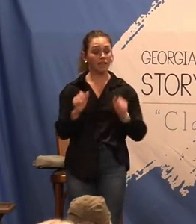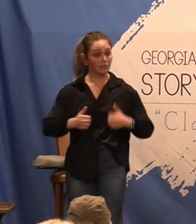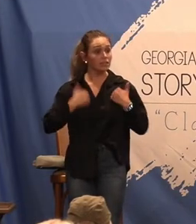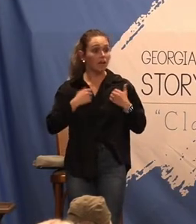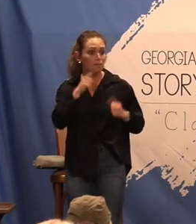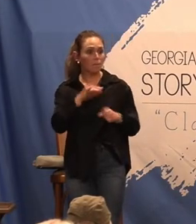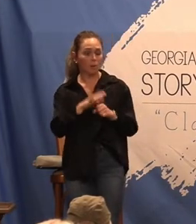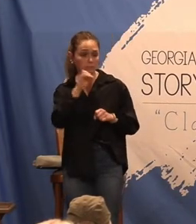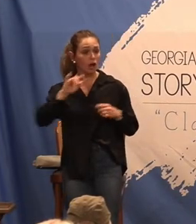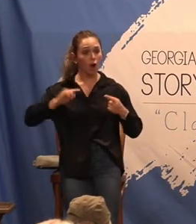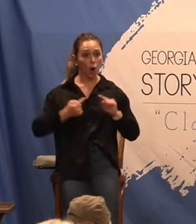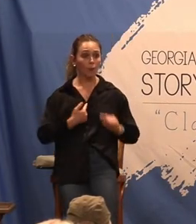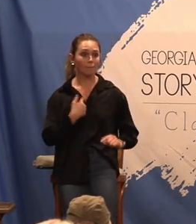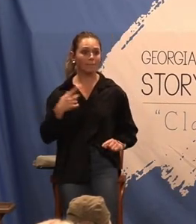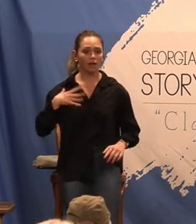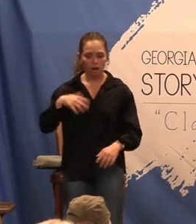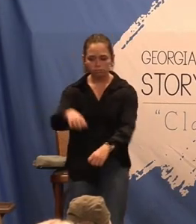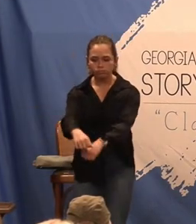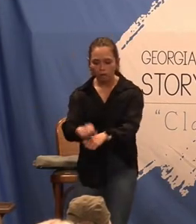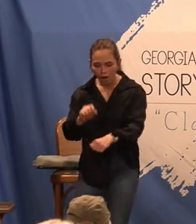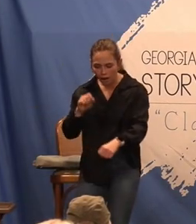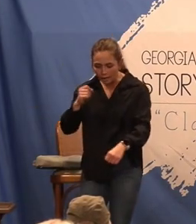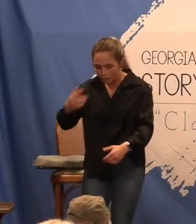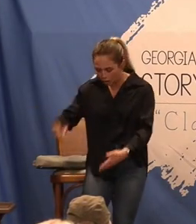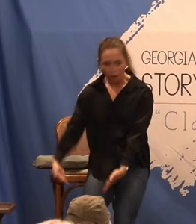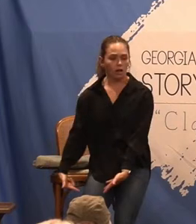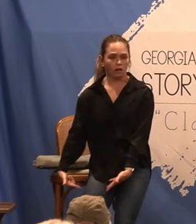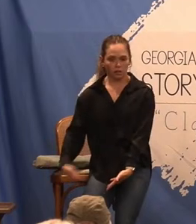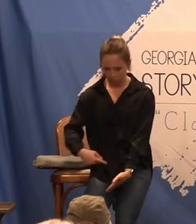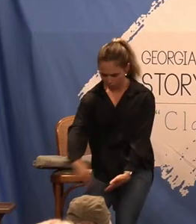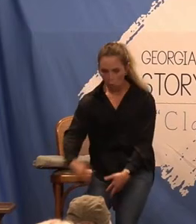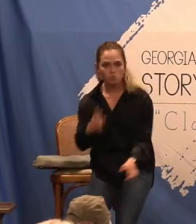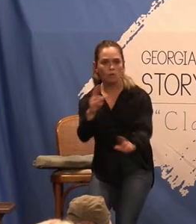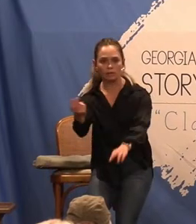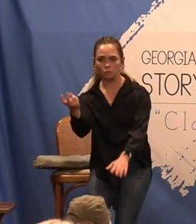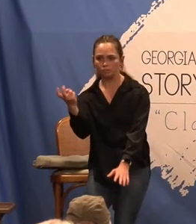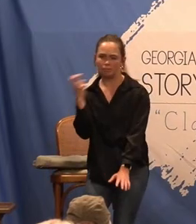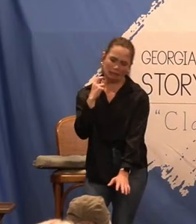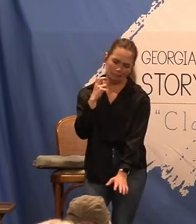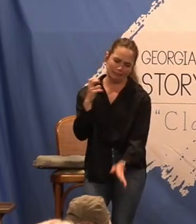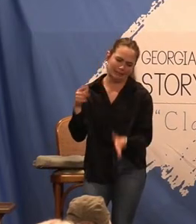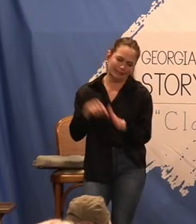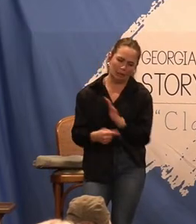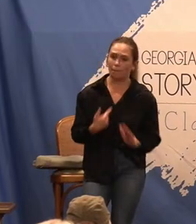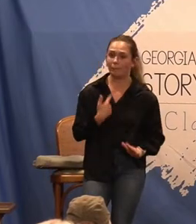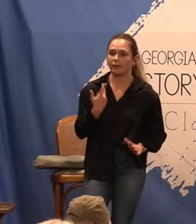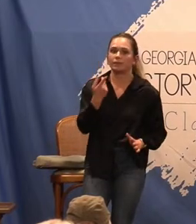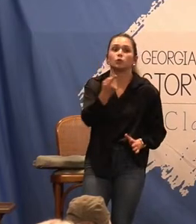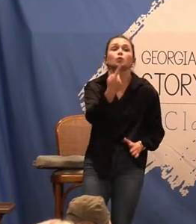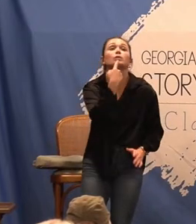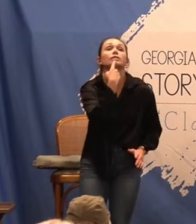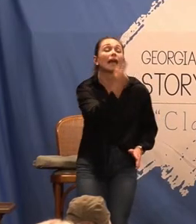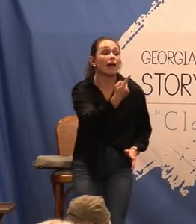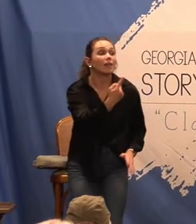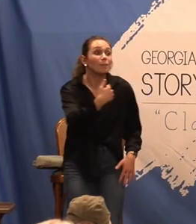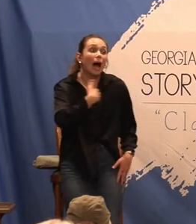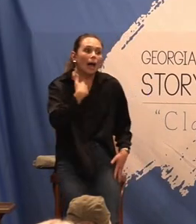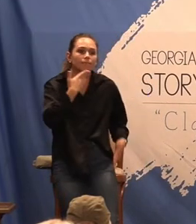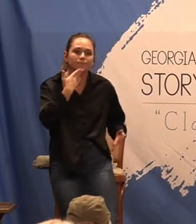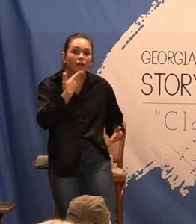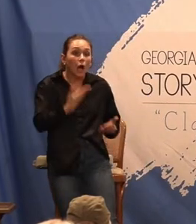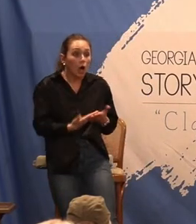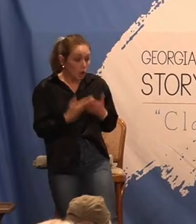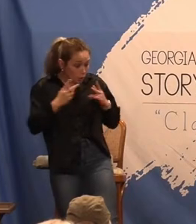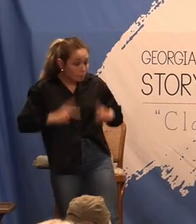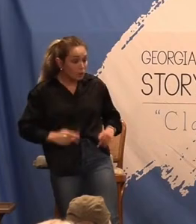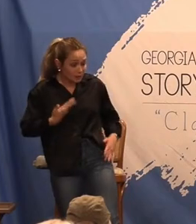He promised he wasn't going to hurt me. I lifted the rock, and look at this. He's getting ready to bite me and kill me unless you tell him I'm a decent person